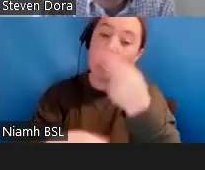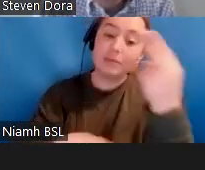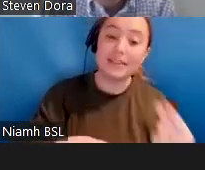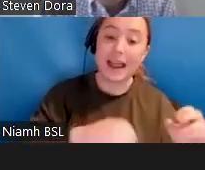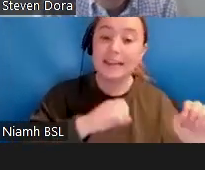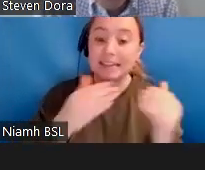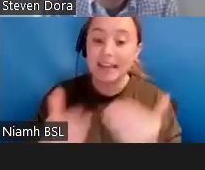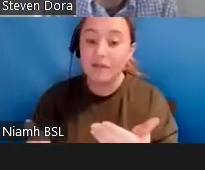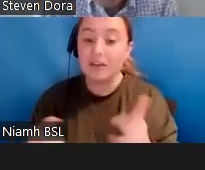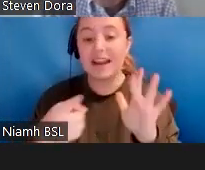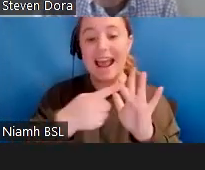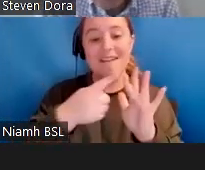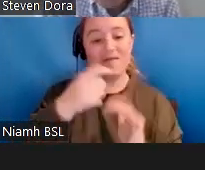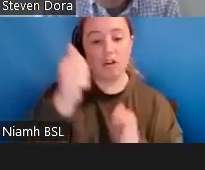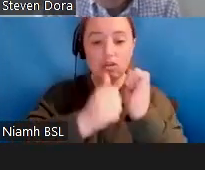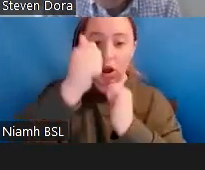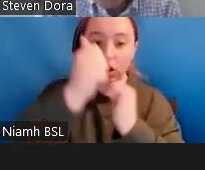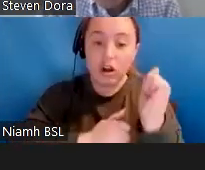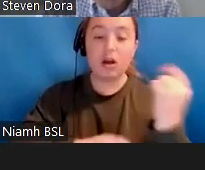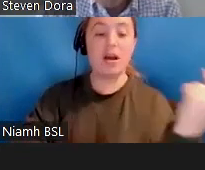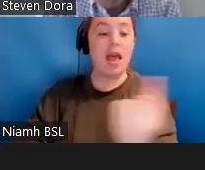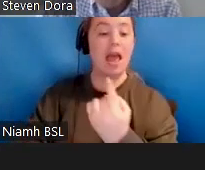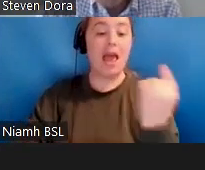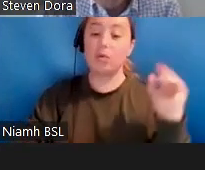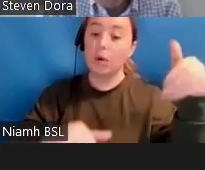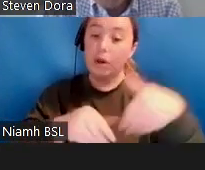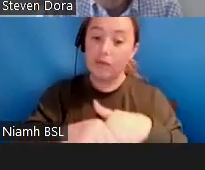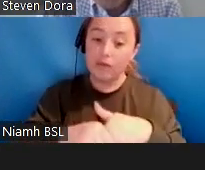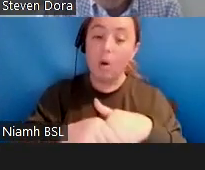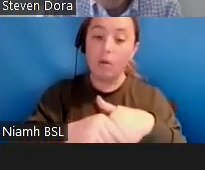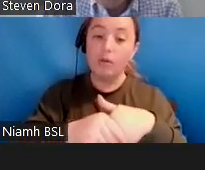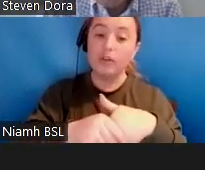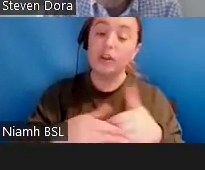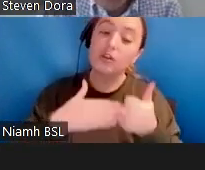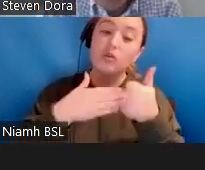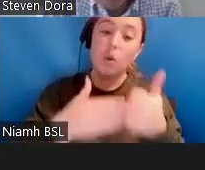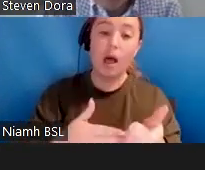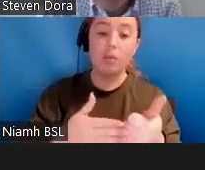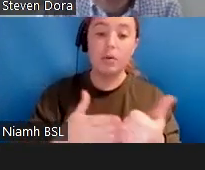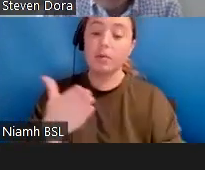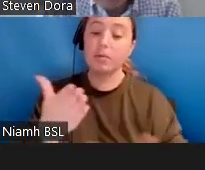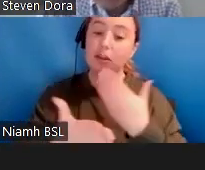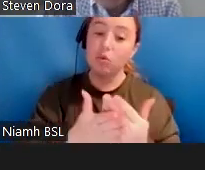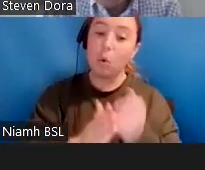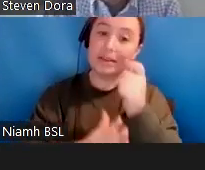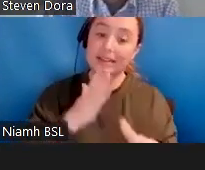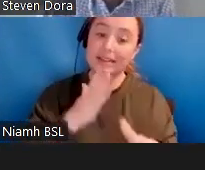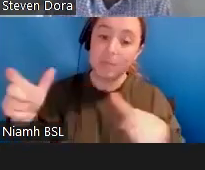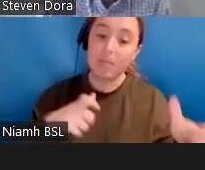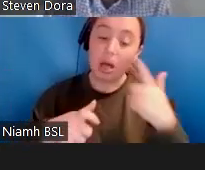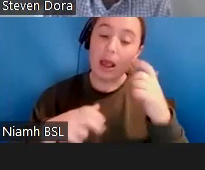and infrastructure. Everyone involved in delivering transport information, services and infrastructure will help to enable disabled people to